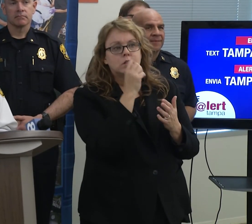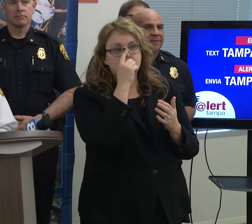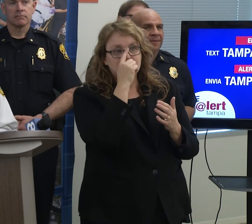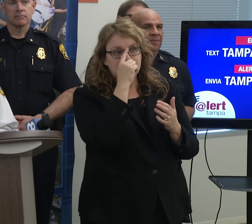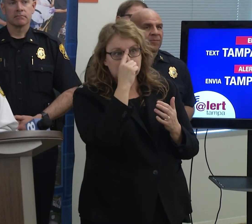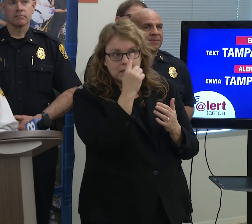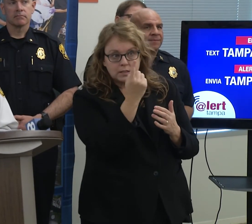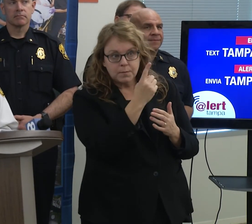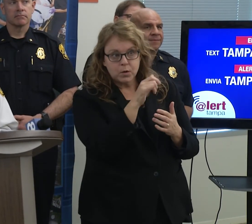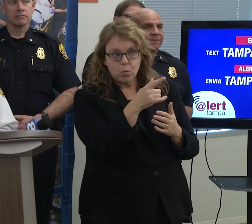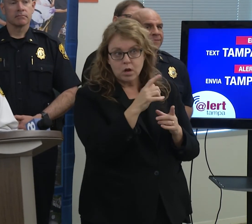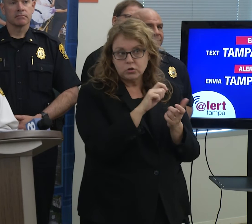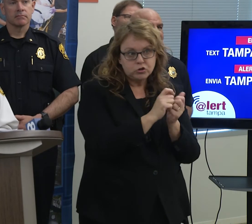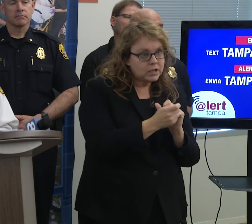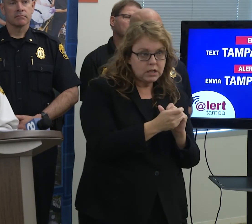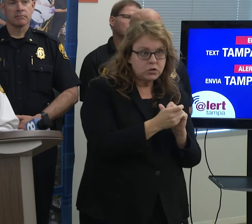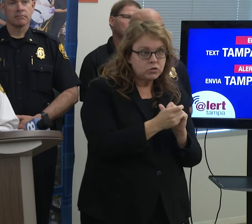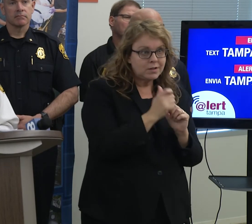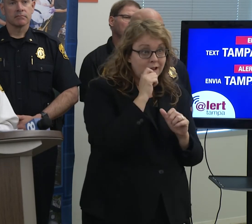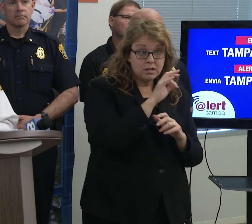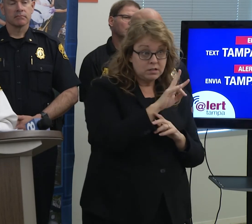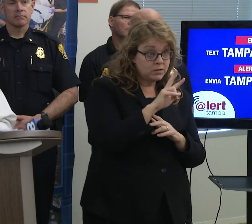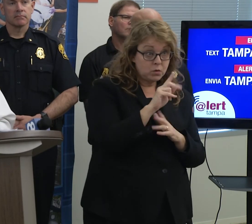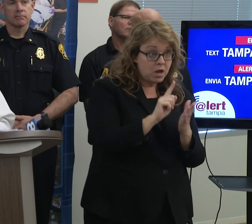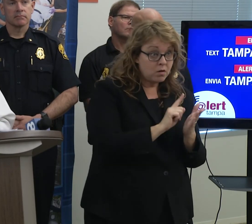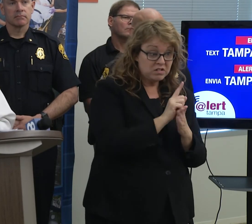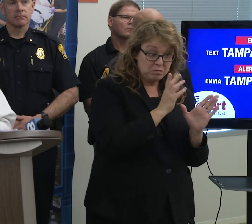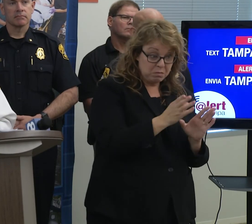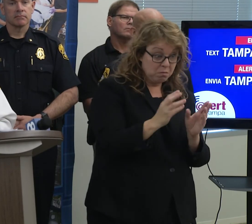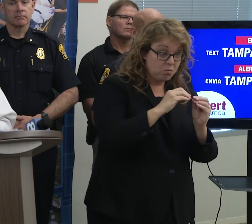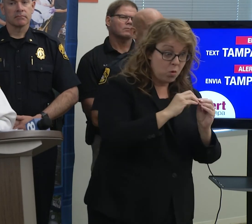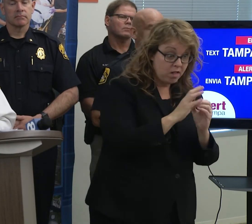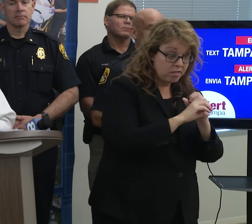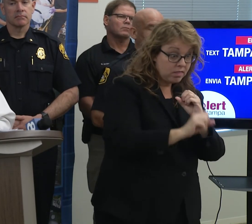Is it something that you want to change? Should they prepare for longer?